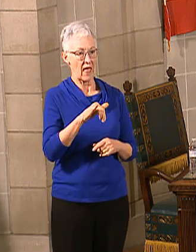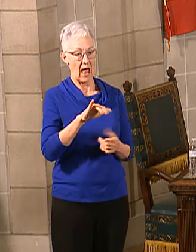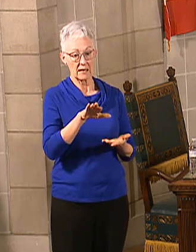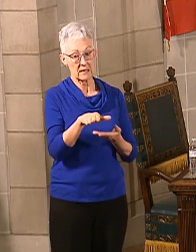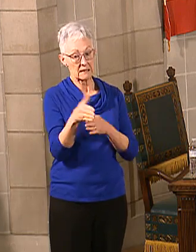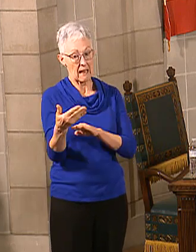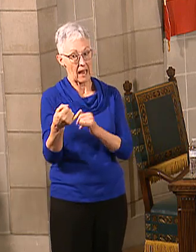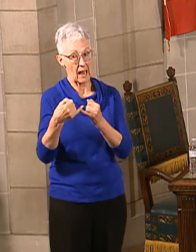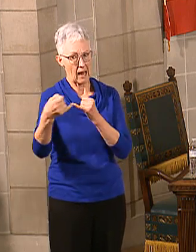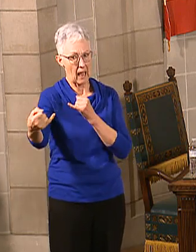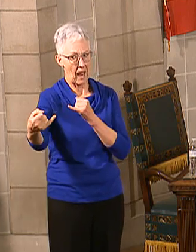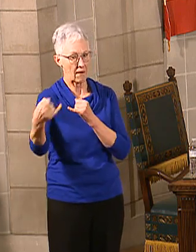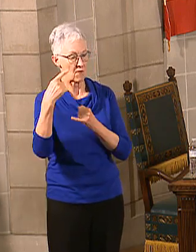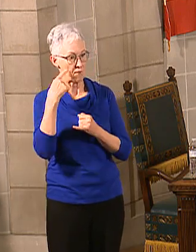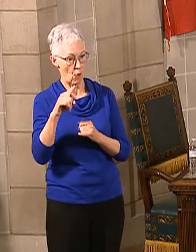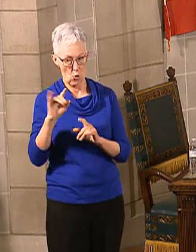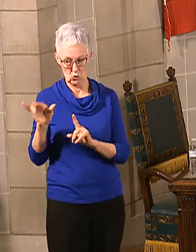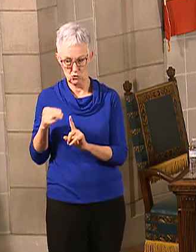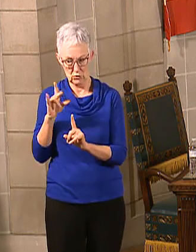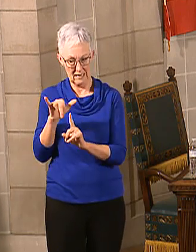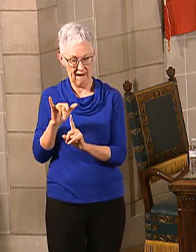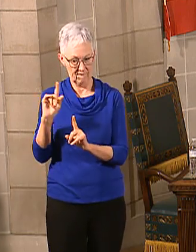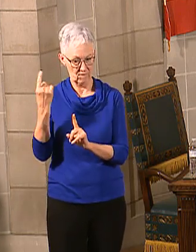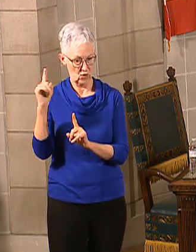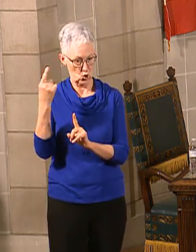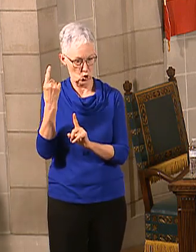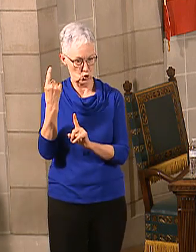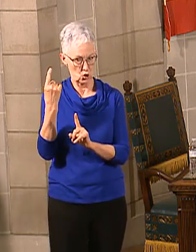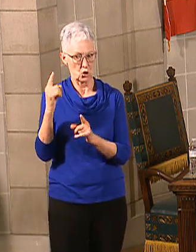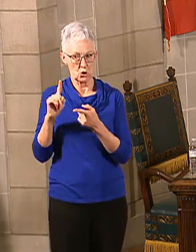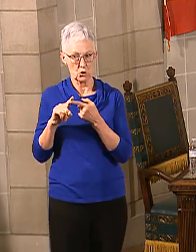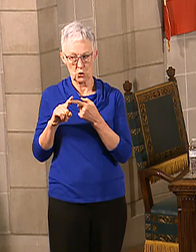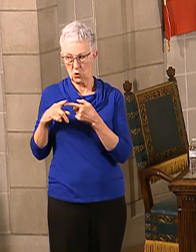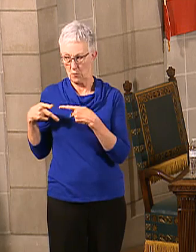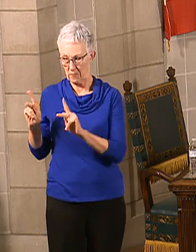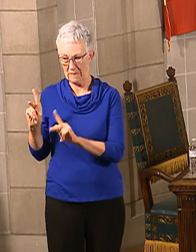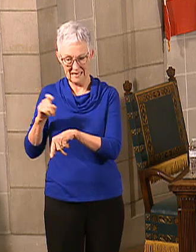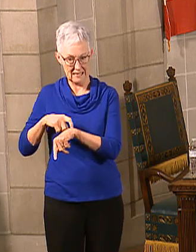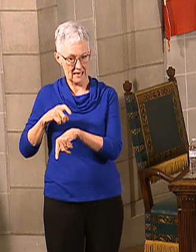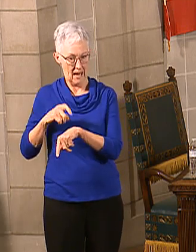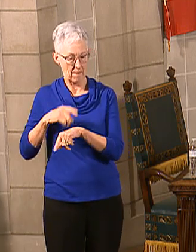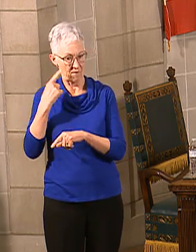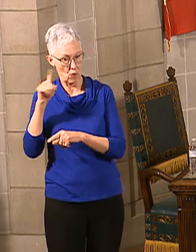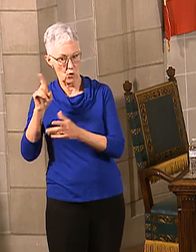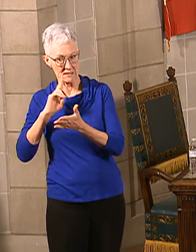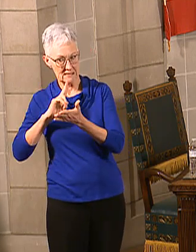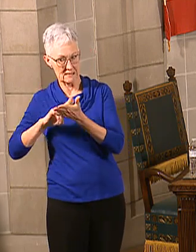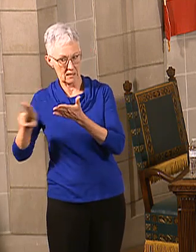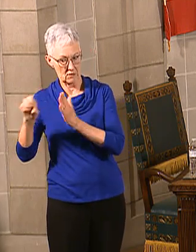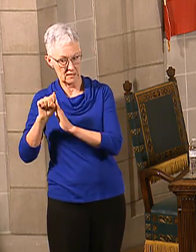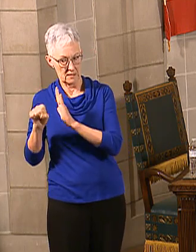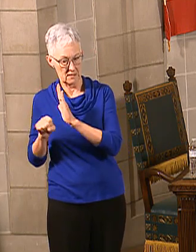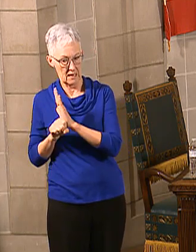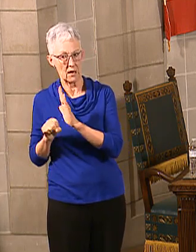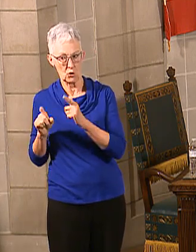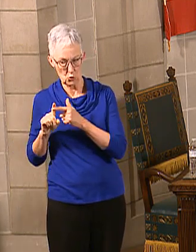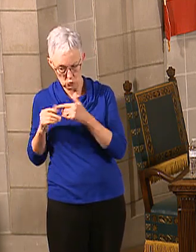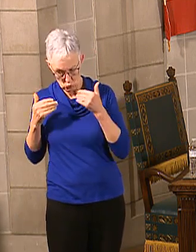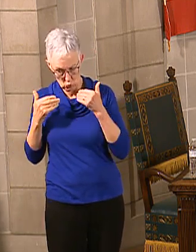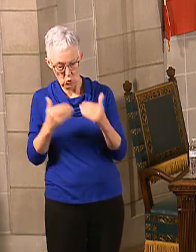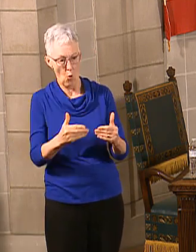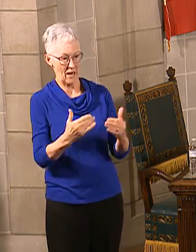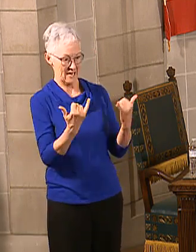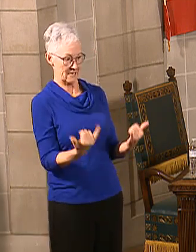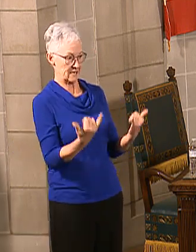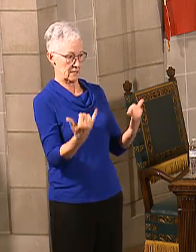from doing it July 1st to allow the Secretary of State to move that up to today to be able to start doing that, assuming he can put